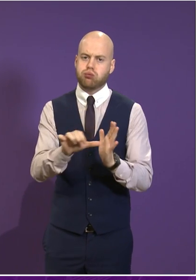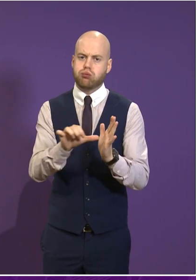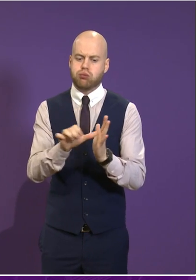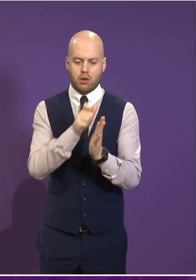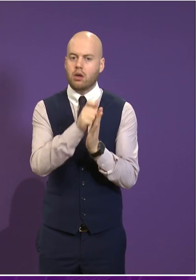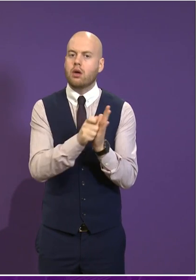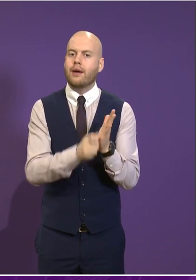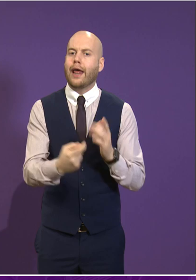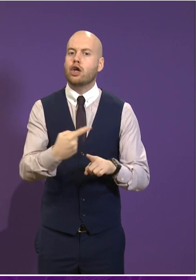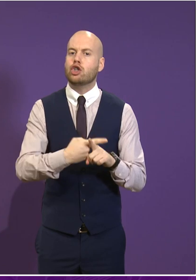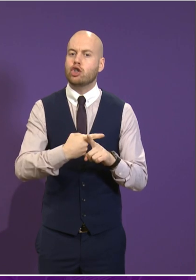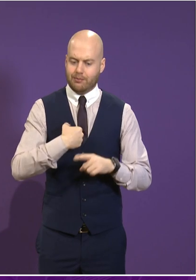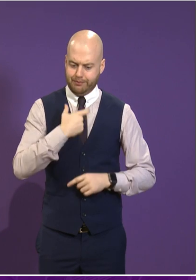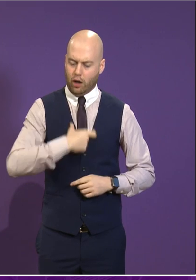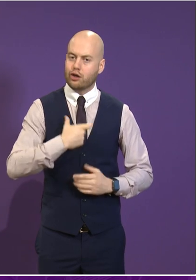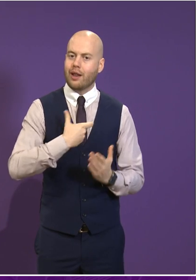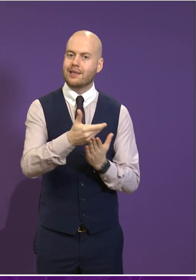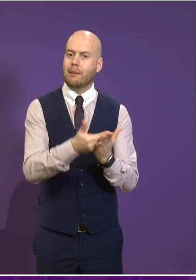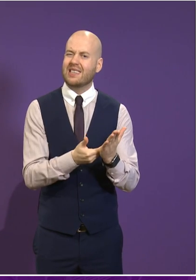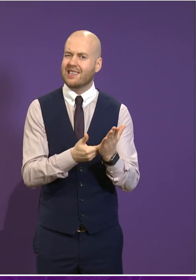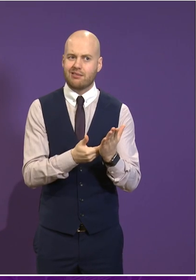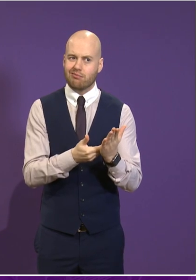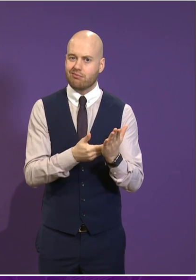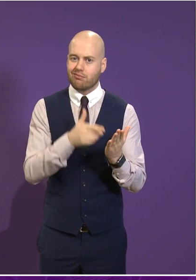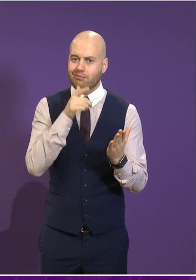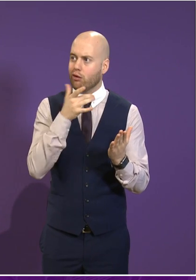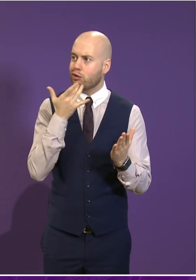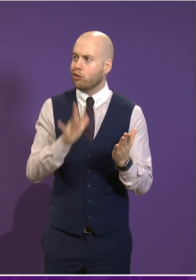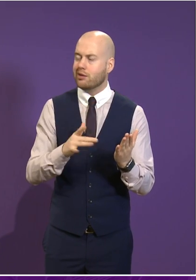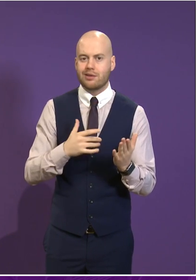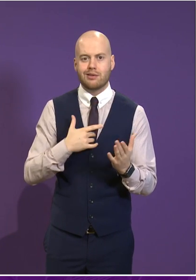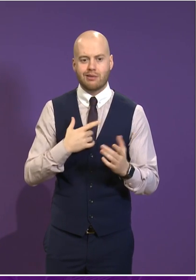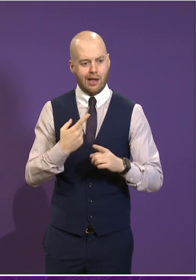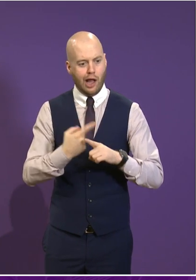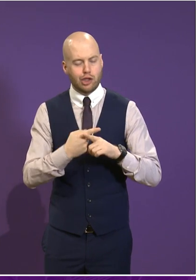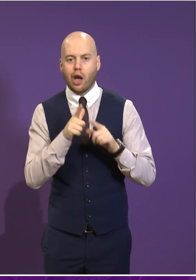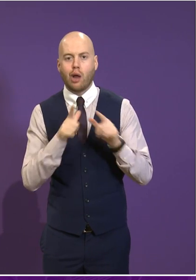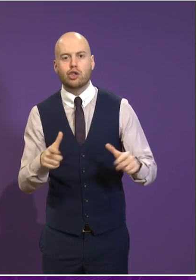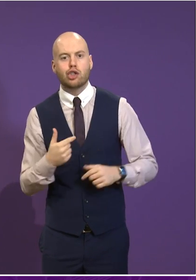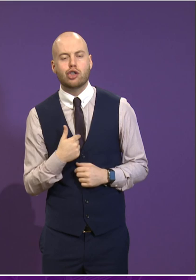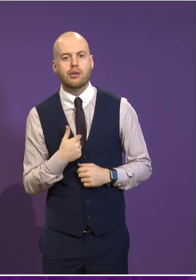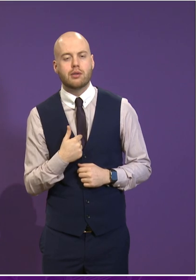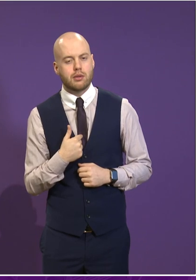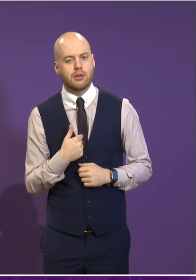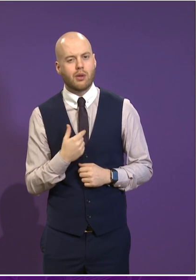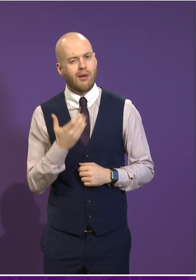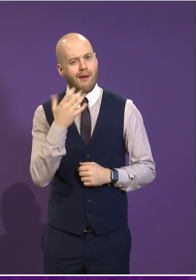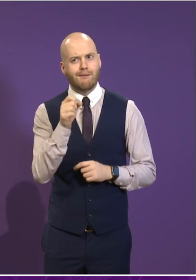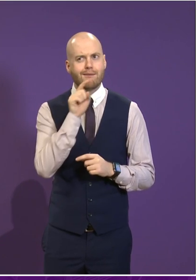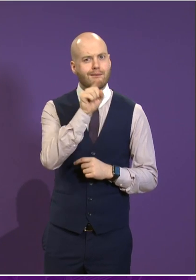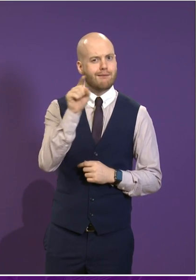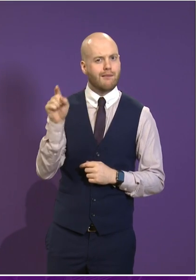English because that's not how he's used to speaking. And we also, there's other people who maybe written English isn't their